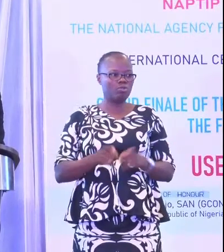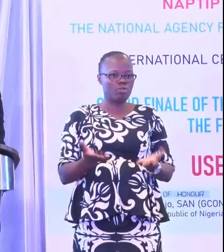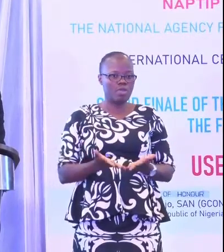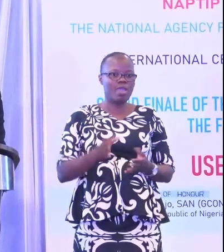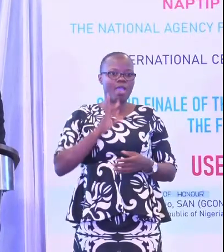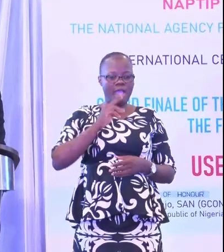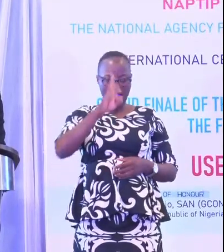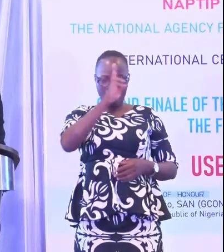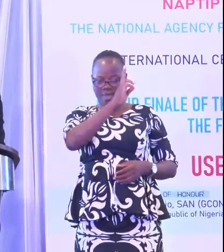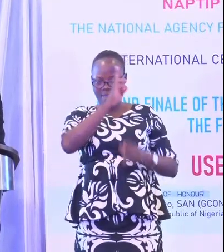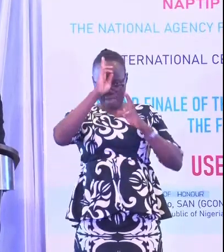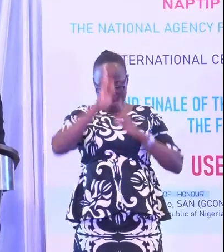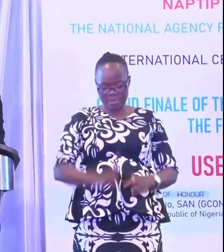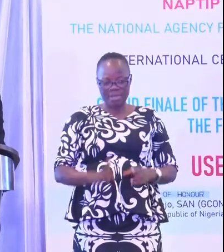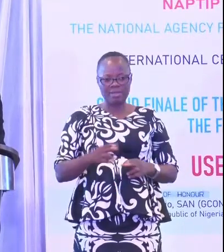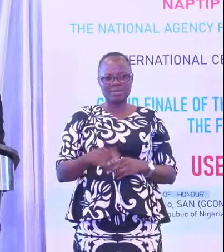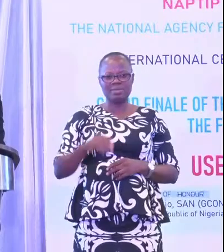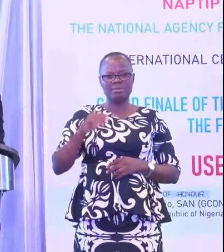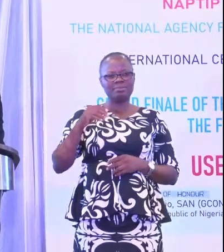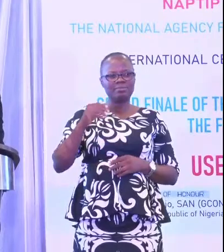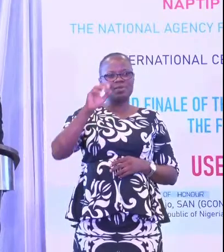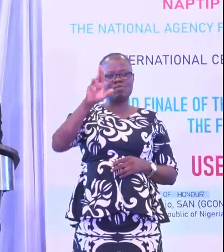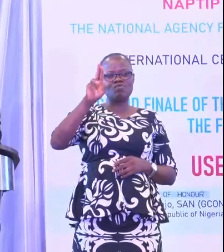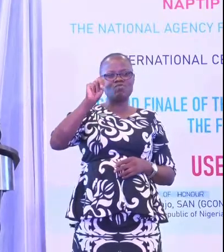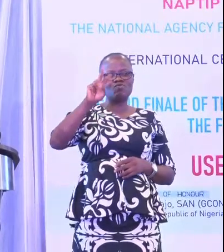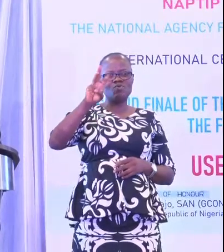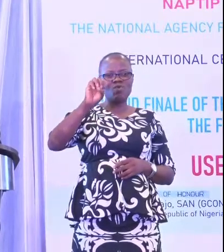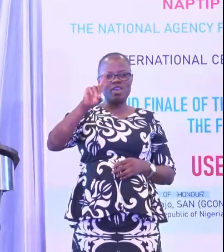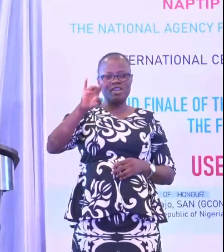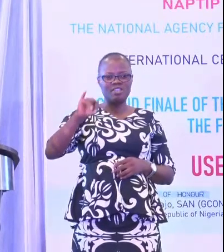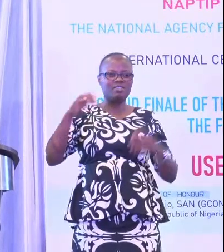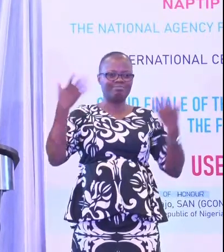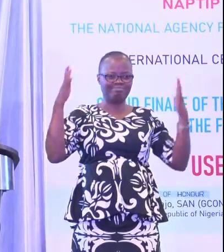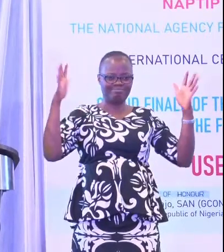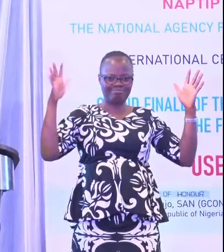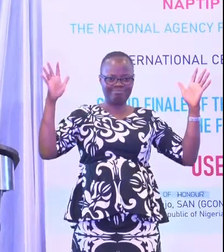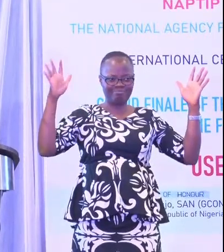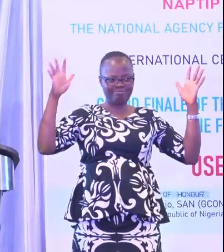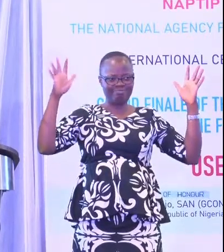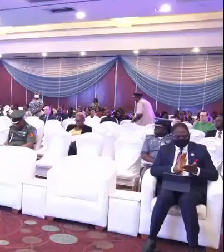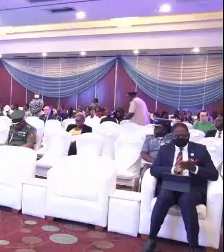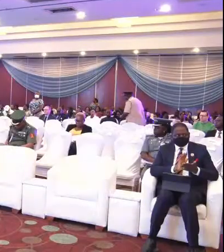Excellency Katrina Wendy Leon. Please put your hands together.